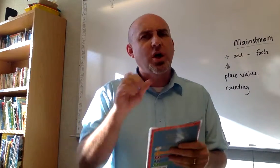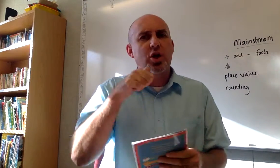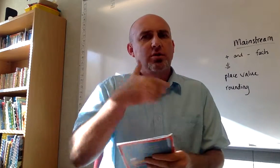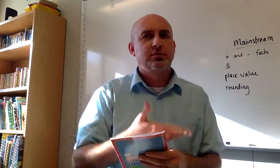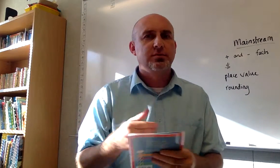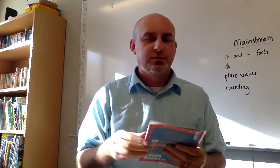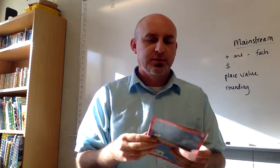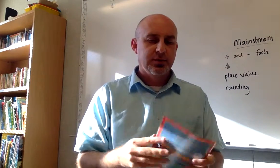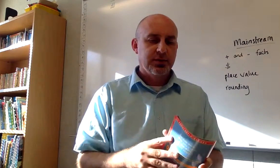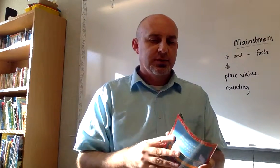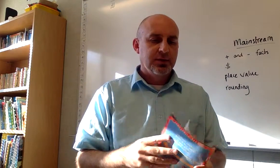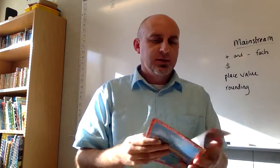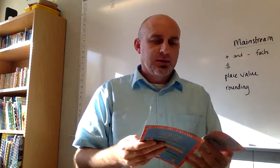daughter.